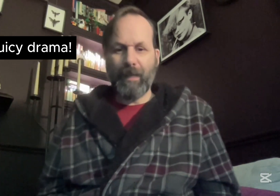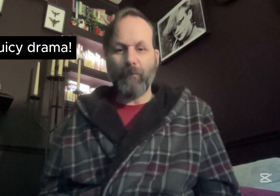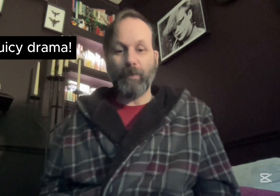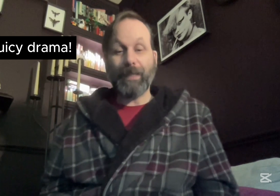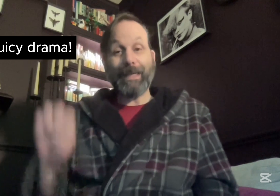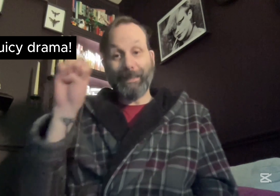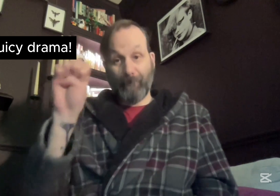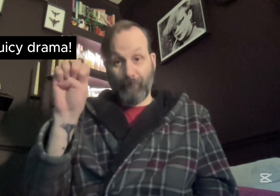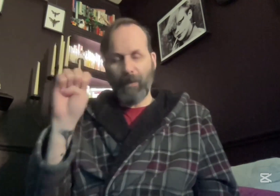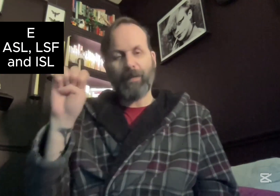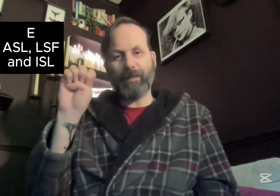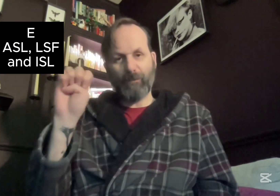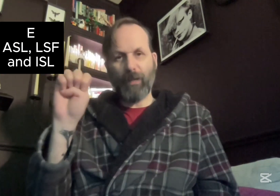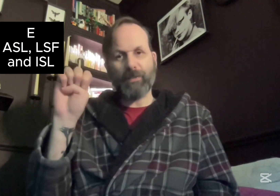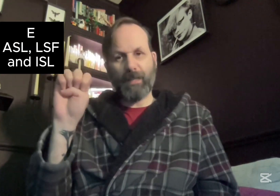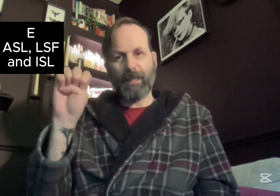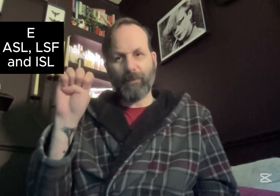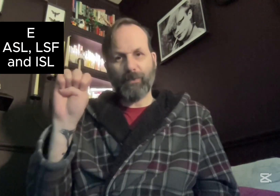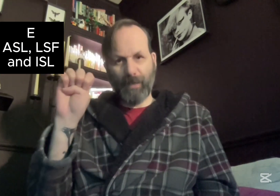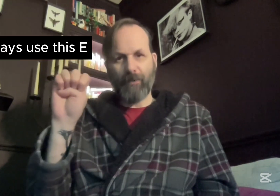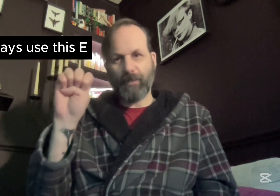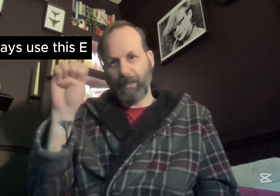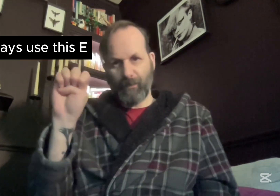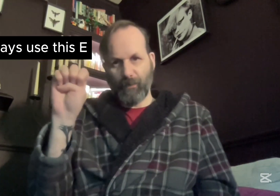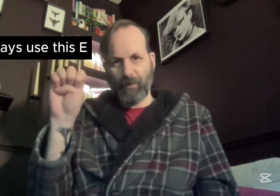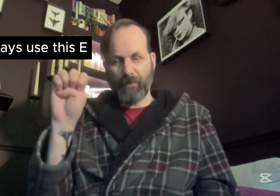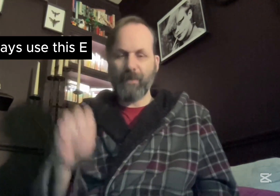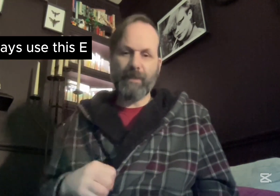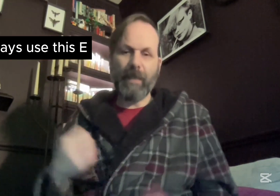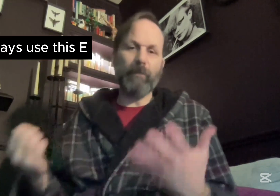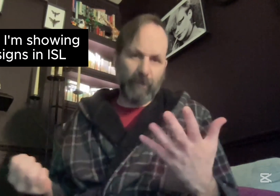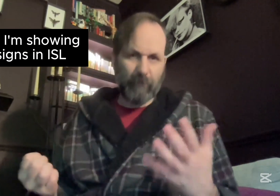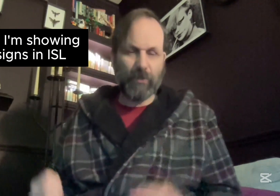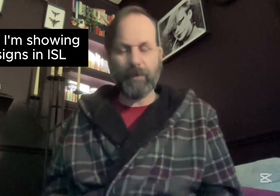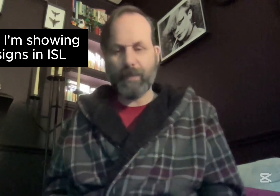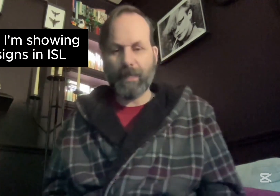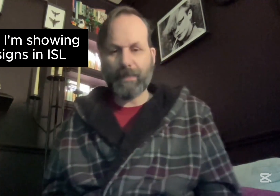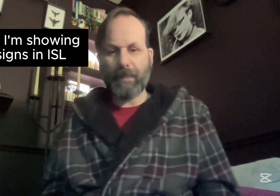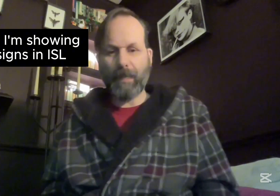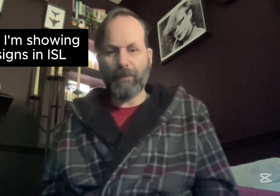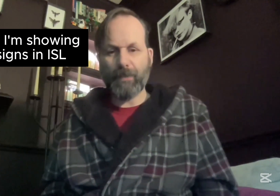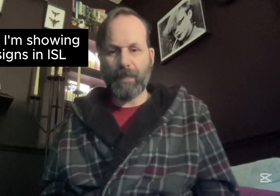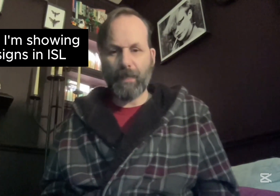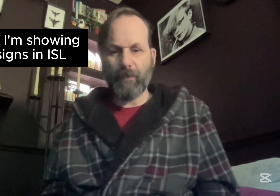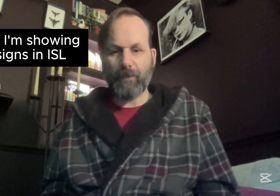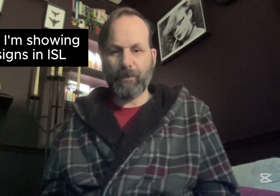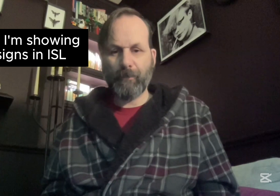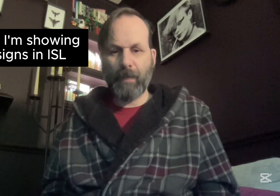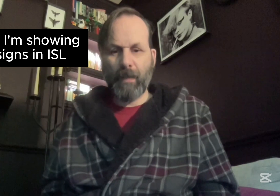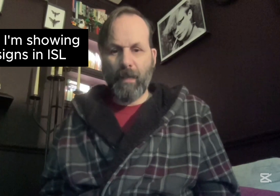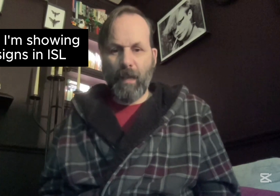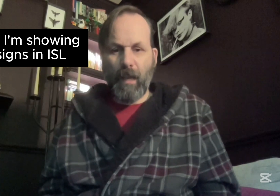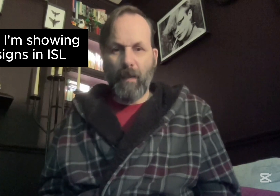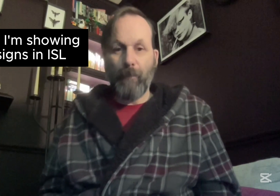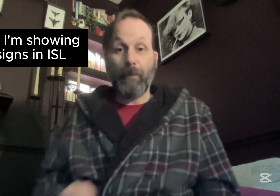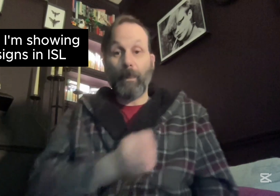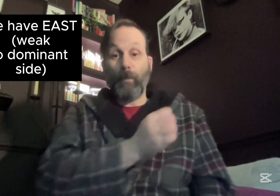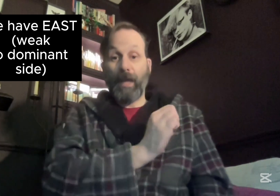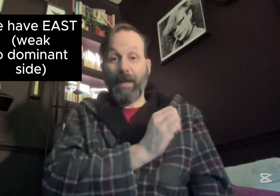now E, American and French Sign Language and Irish Sign Language always uses E, but I'm showing signs in Irish Sign Language. We